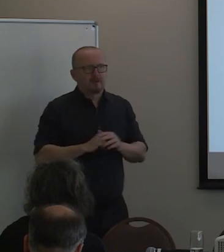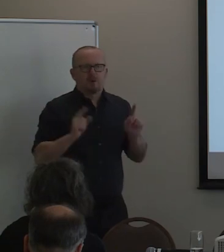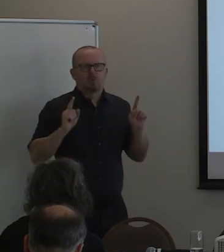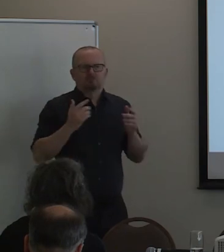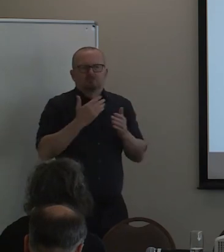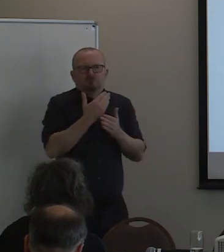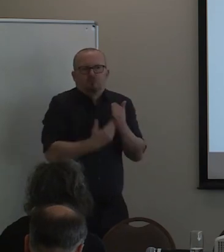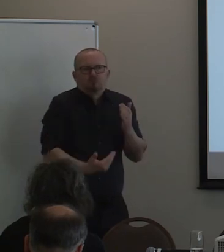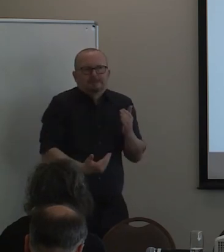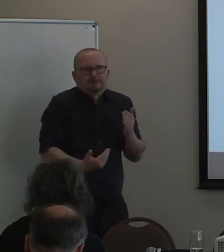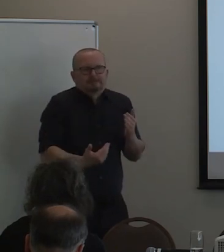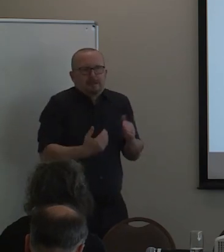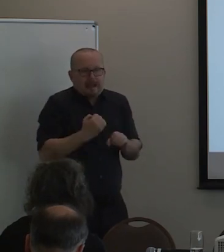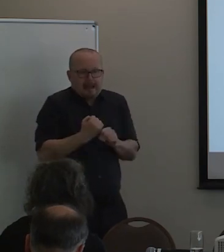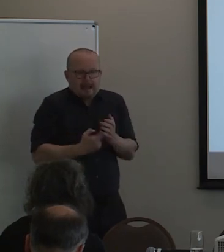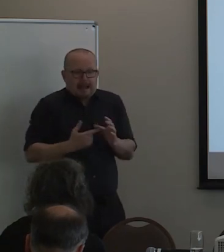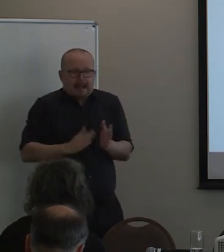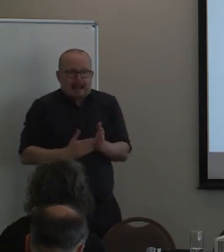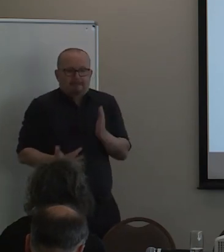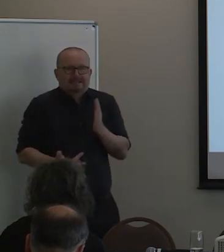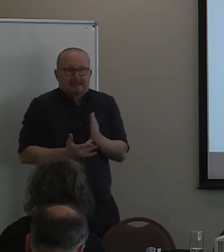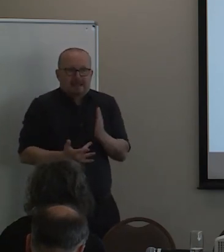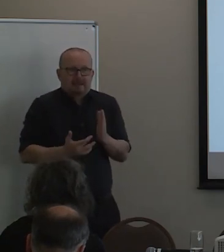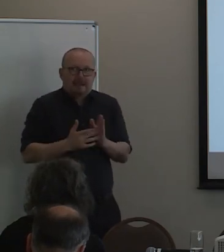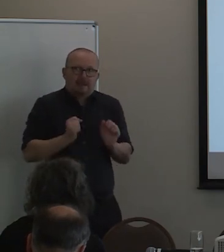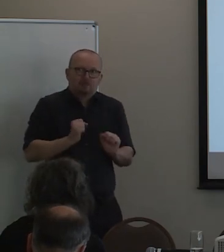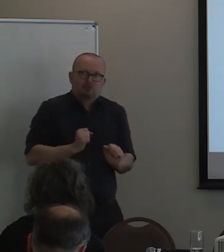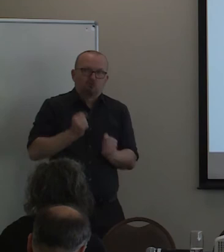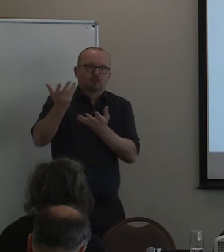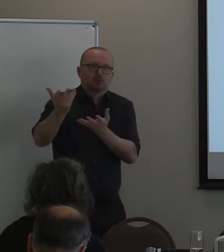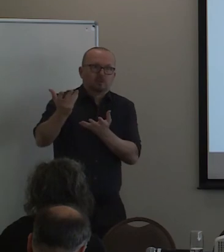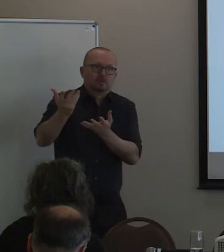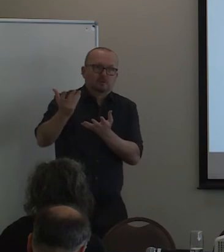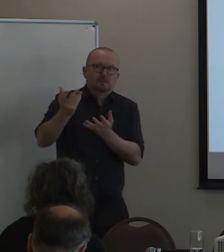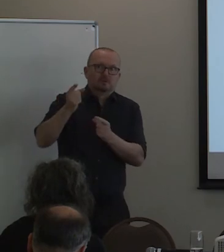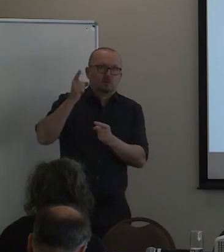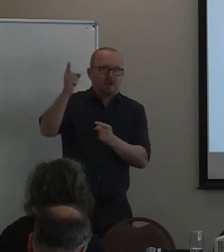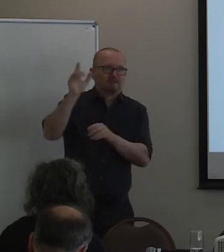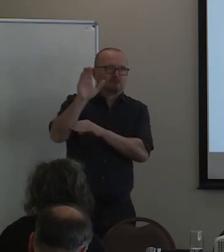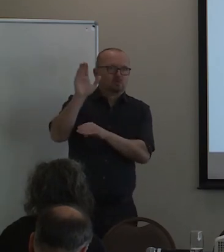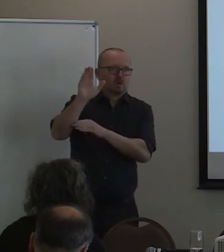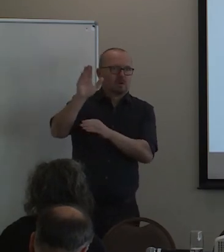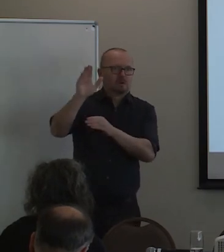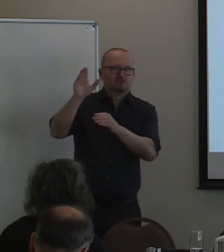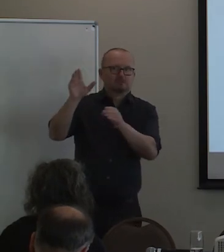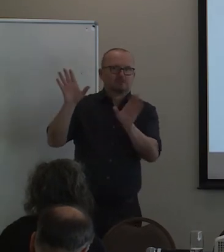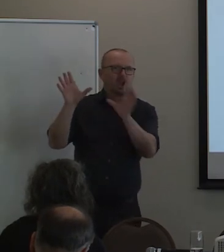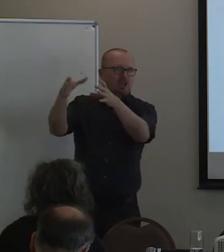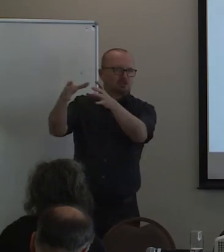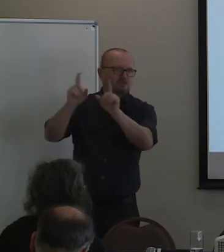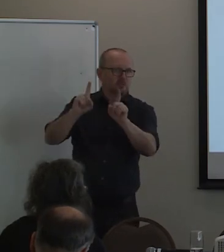might GLAM tech contribute to such an anthology? I'm not trying to say that GLAM